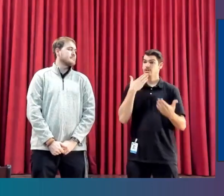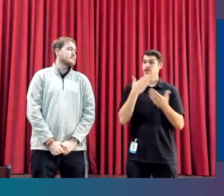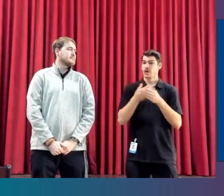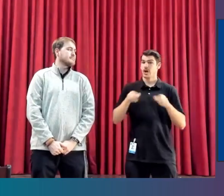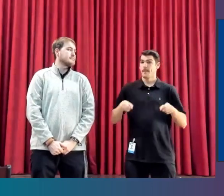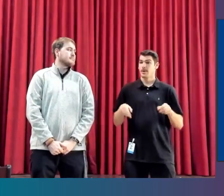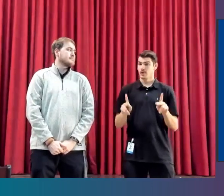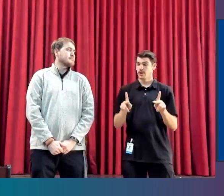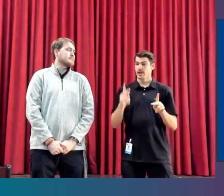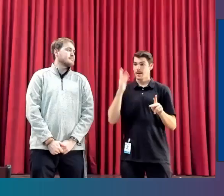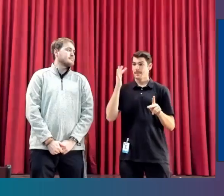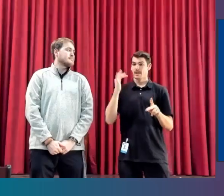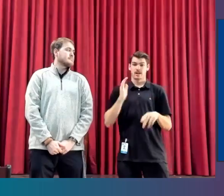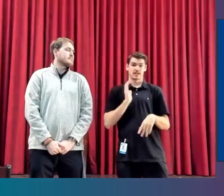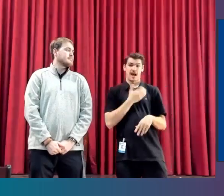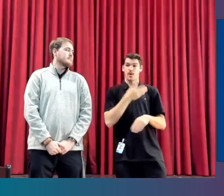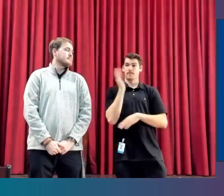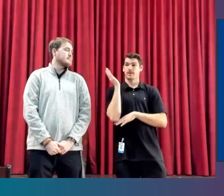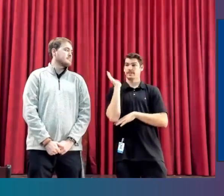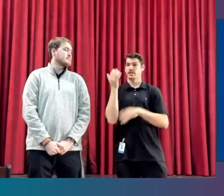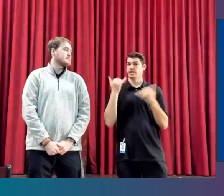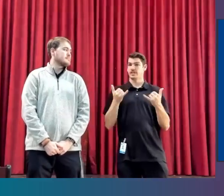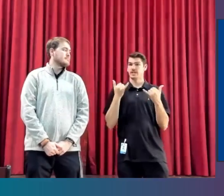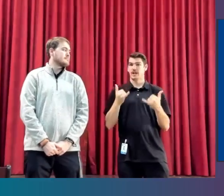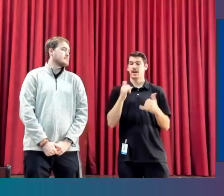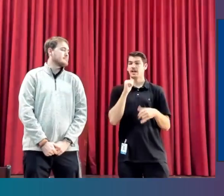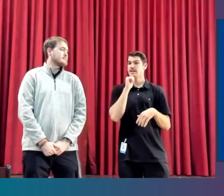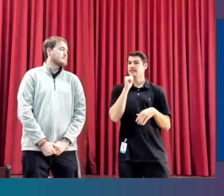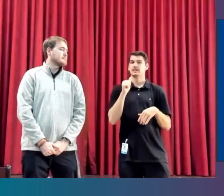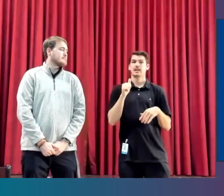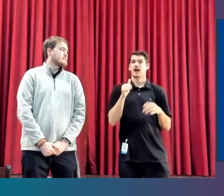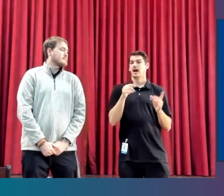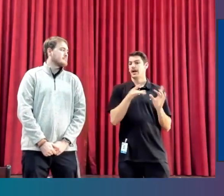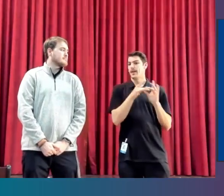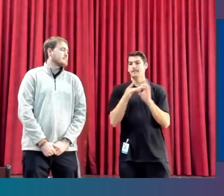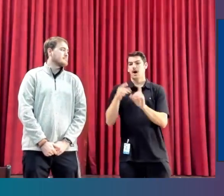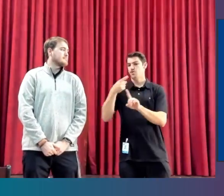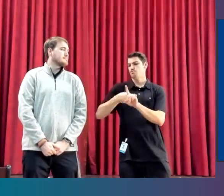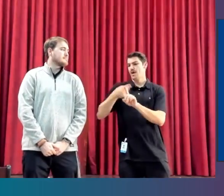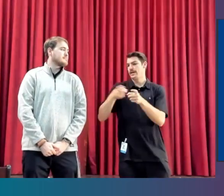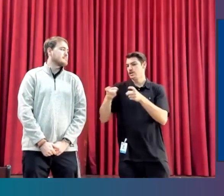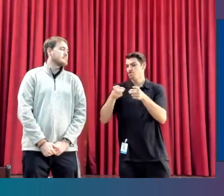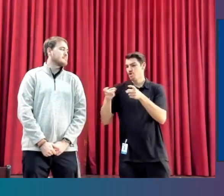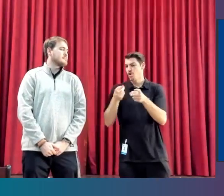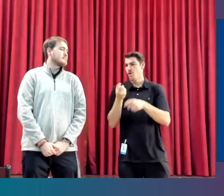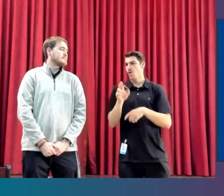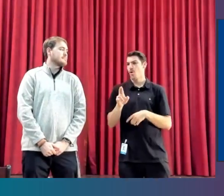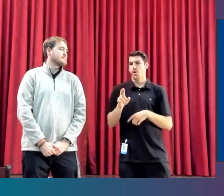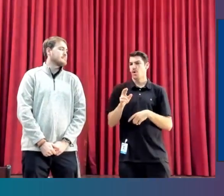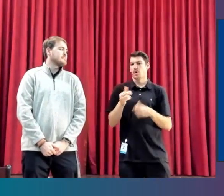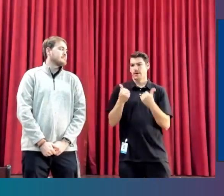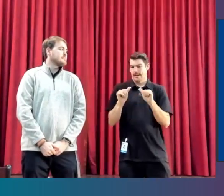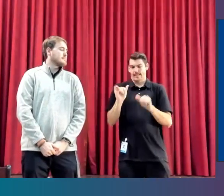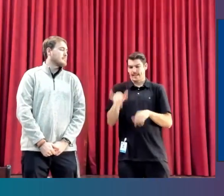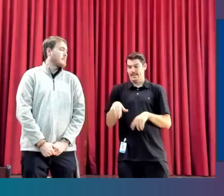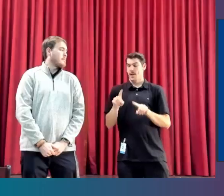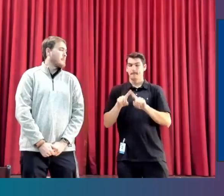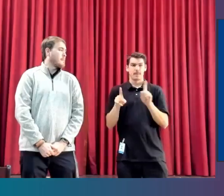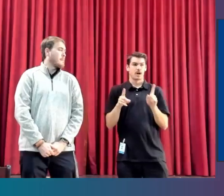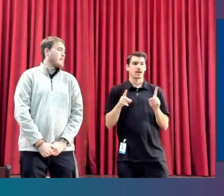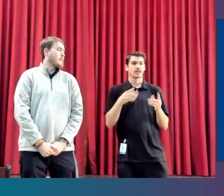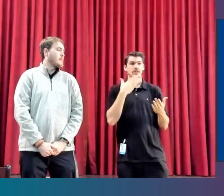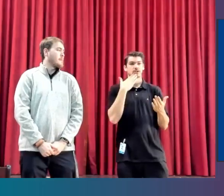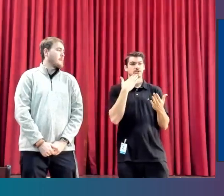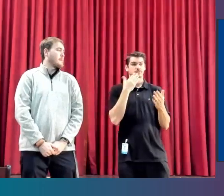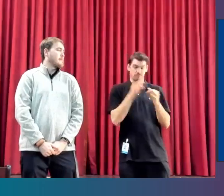opportunity because our presentation today, it wasn't about rent control or anything like that, but it is